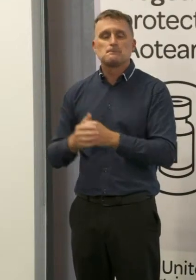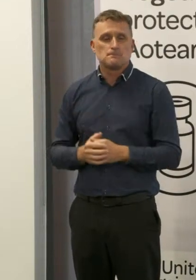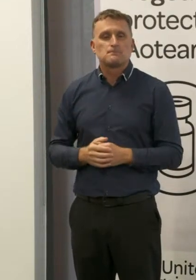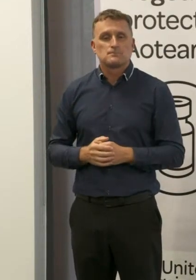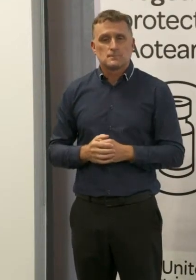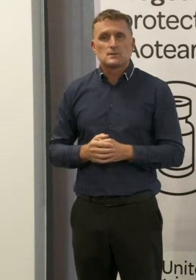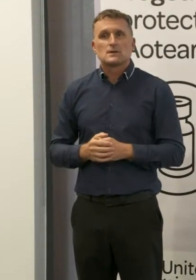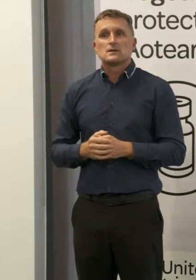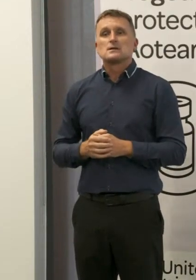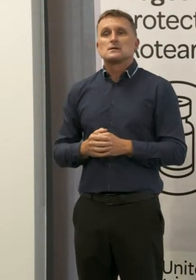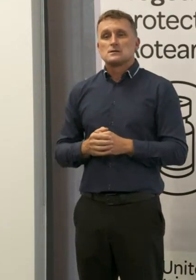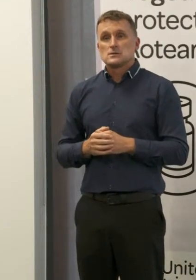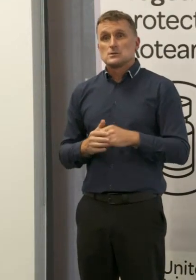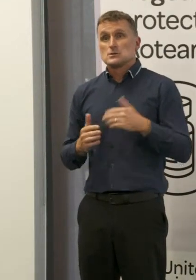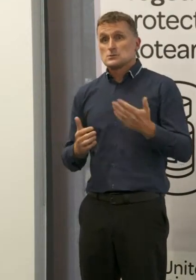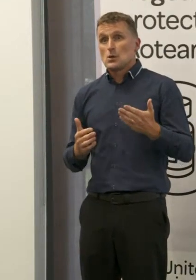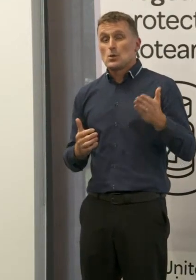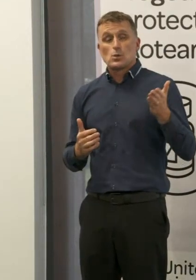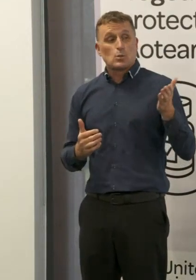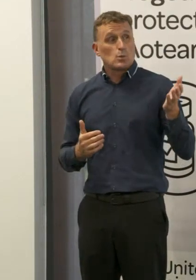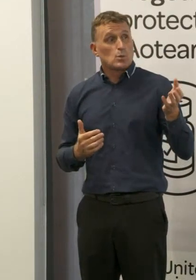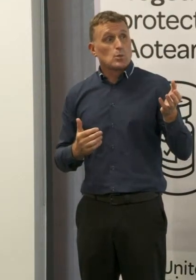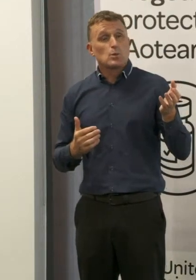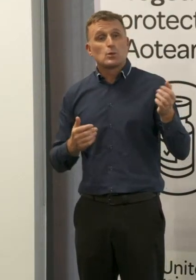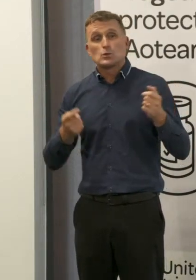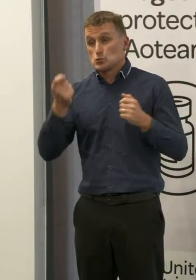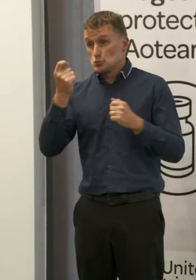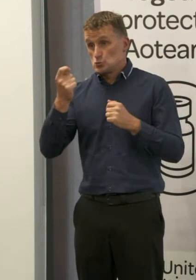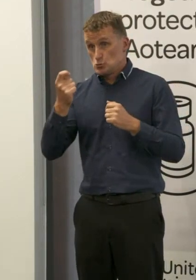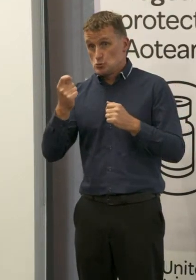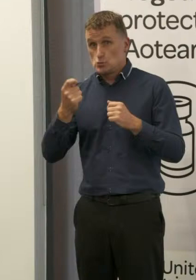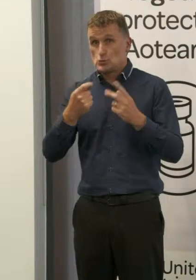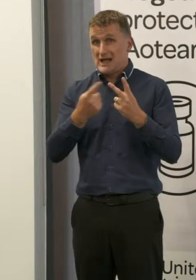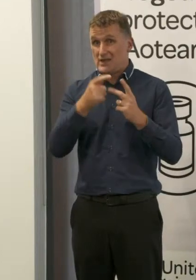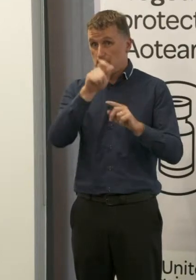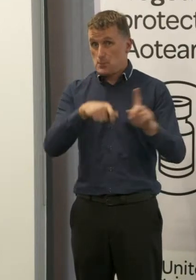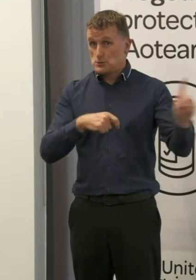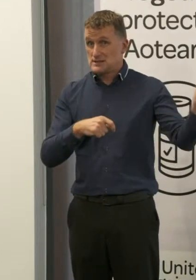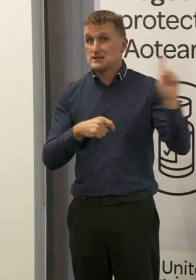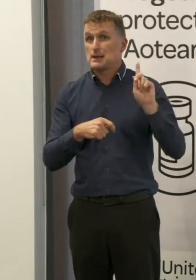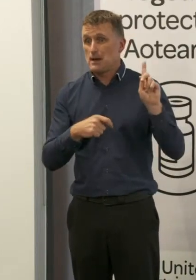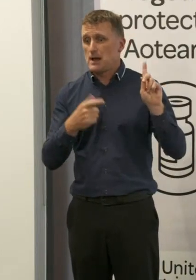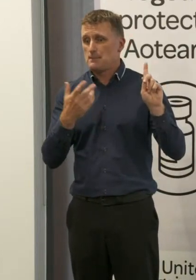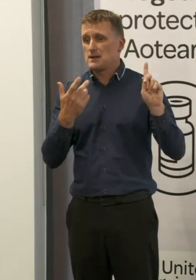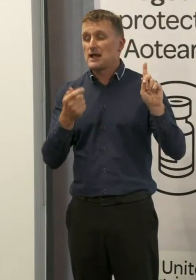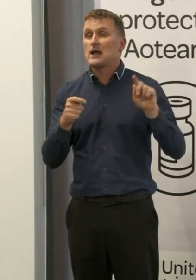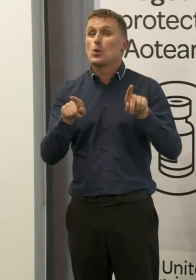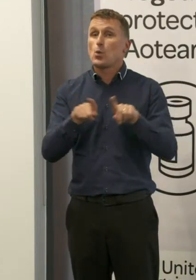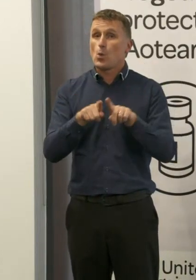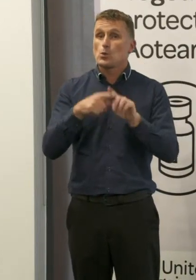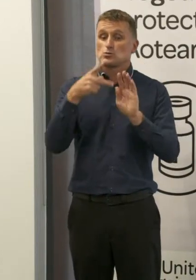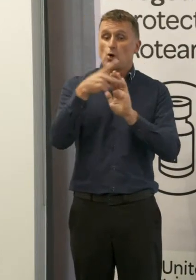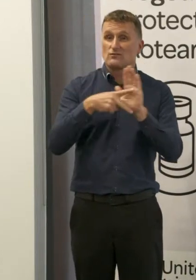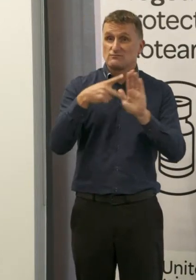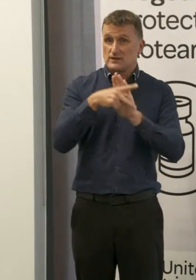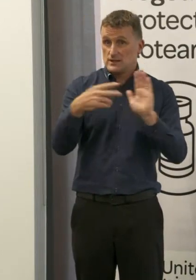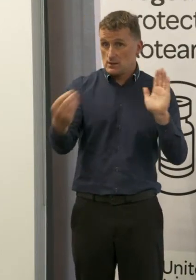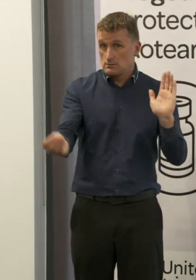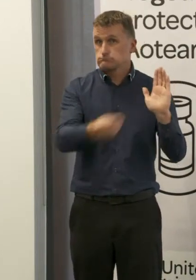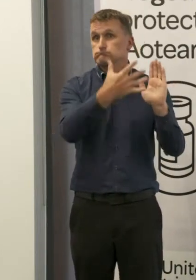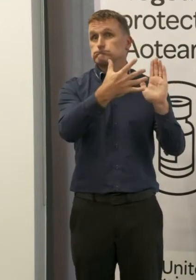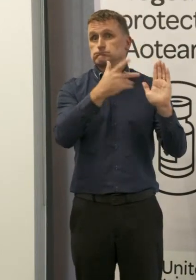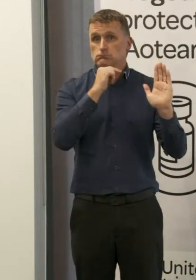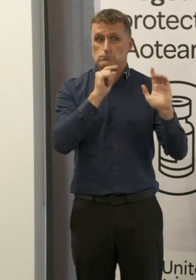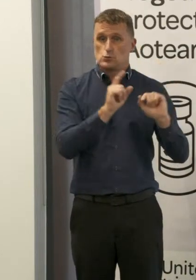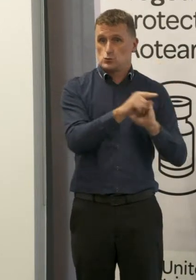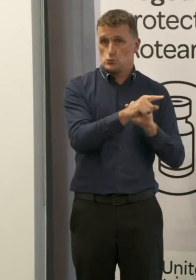So we have got Viv, who's stepping up in a second now, and we will have a video that we'll show at the end, which